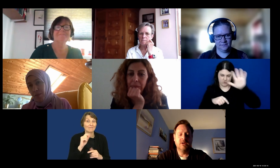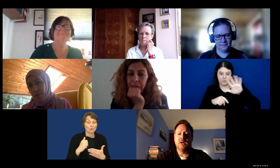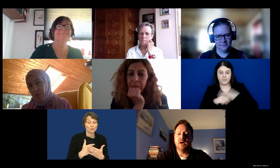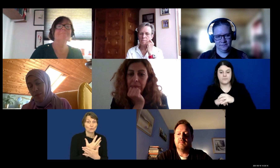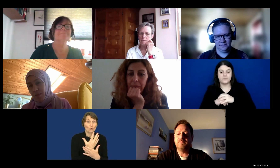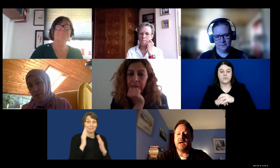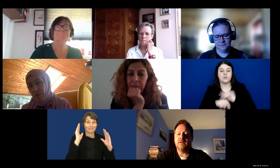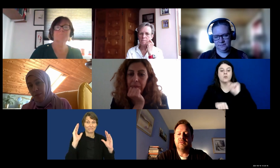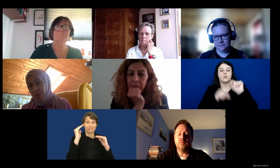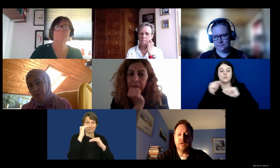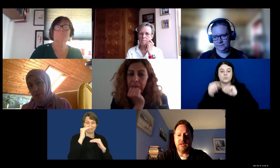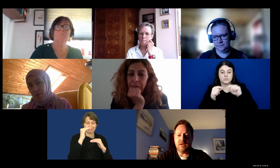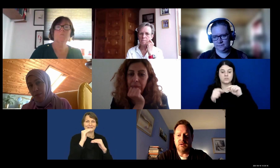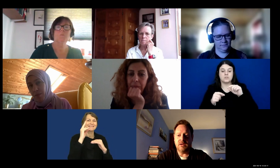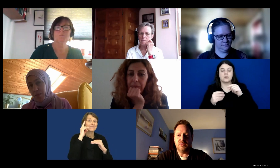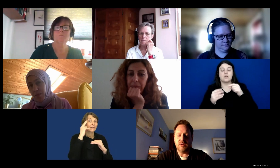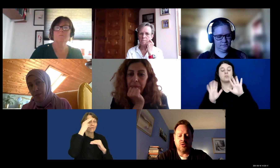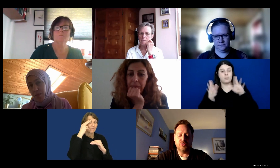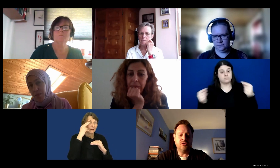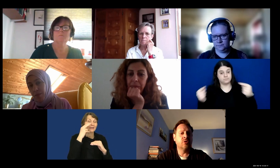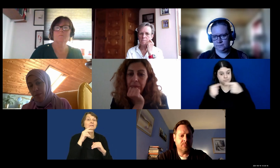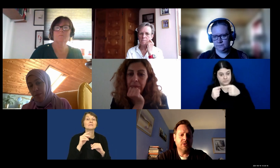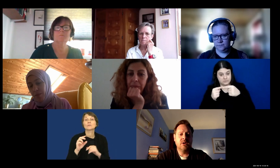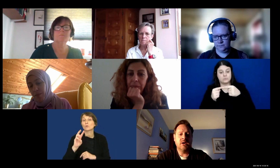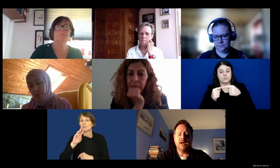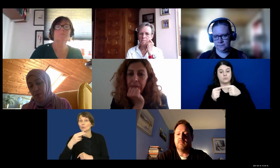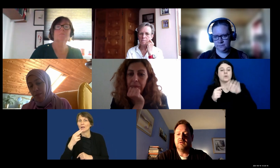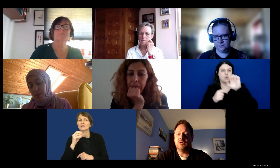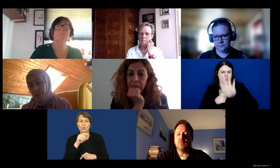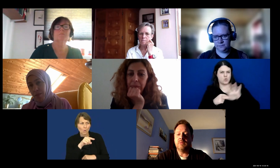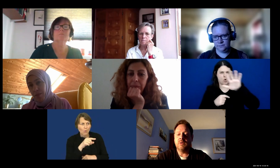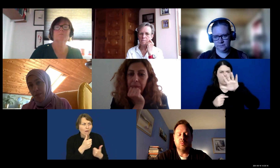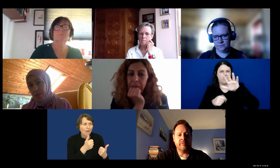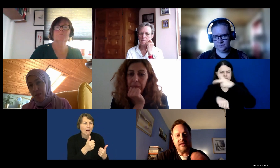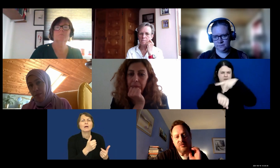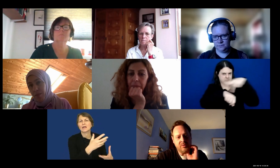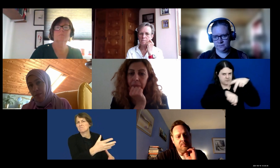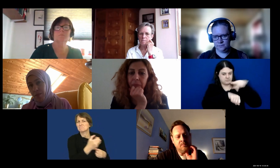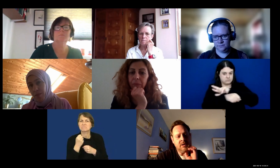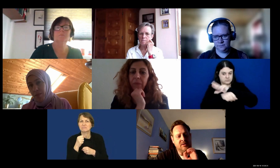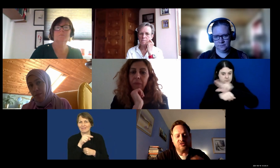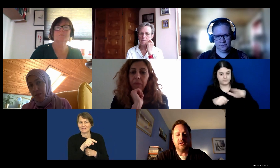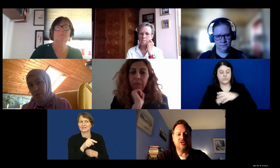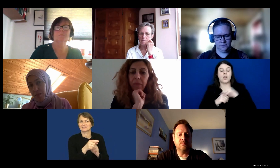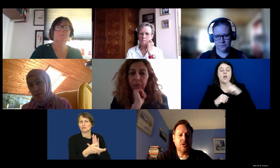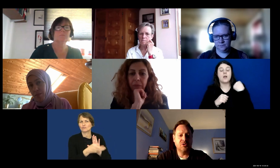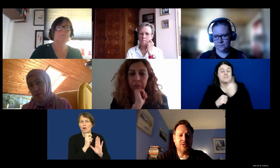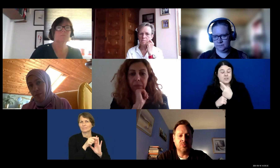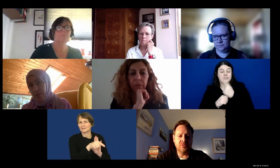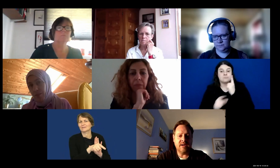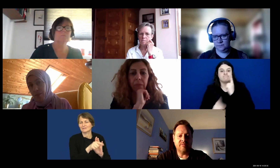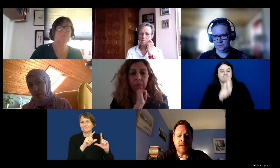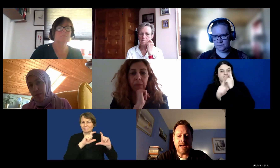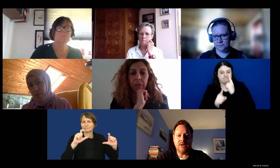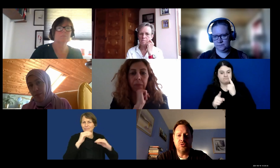adopted, and really in across Europe, we're faced with a situation because we